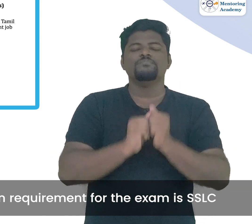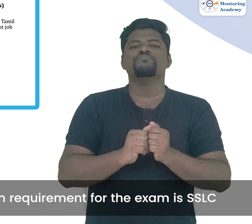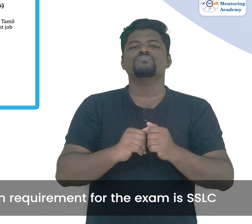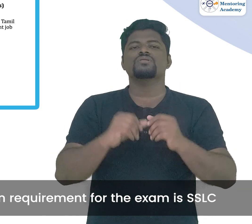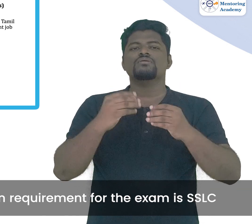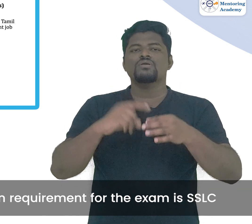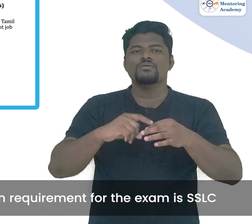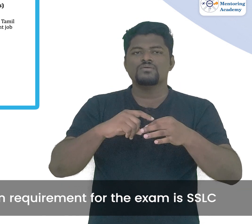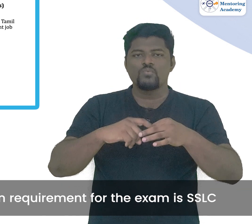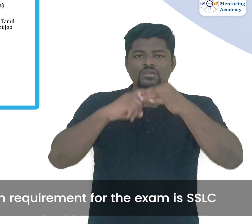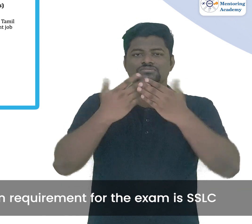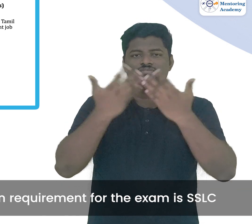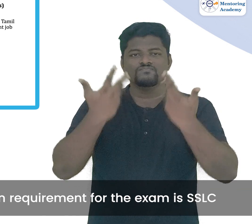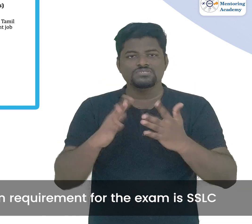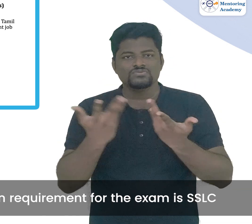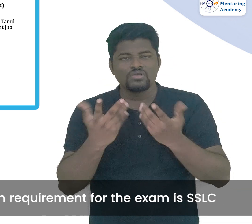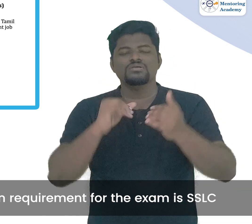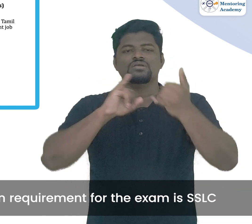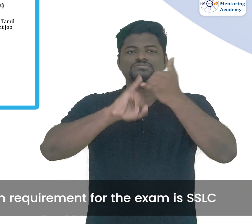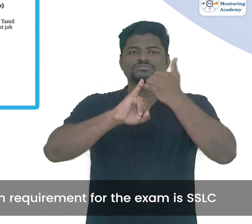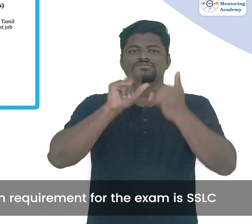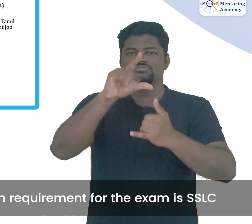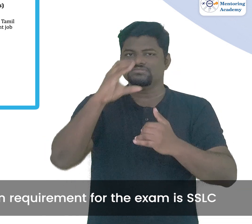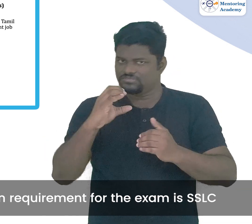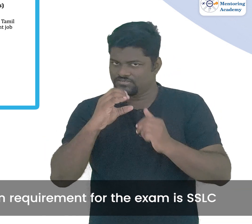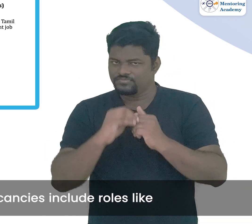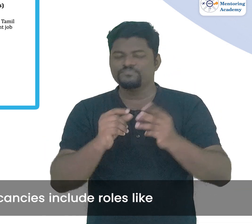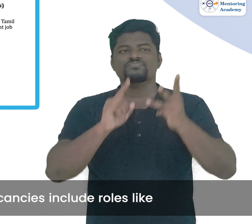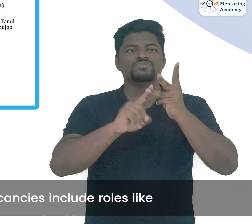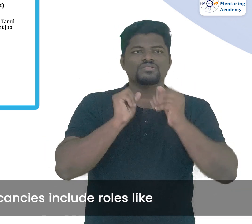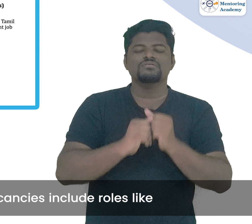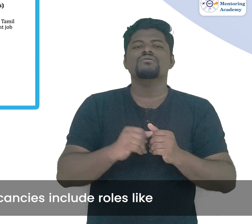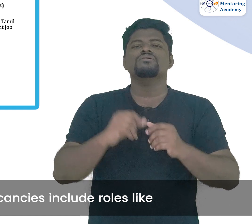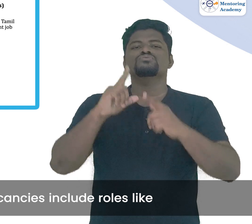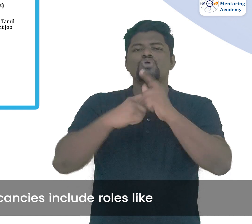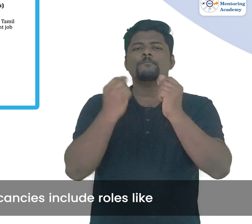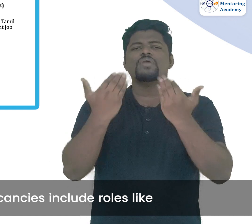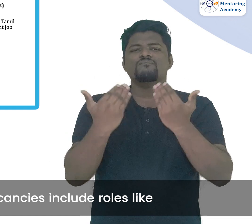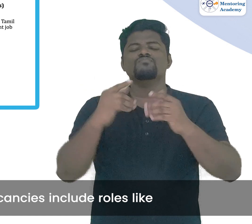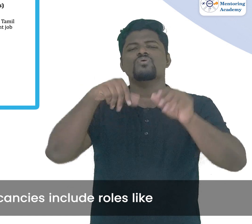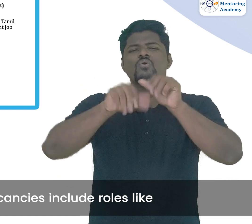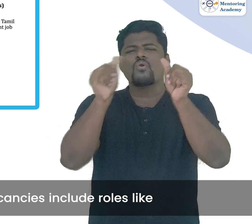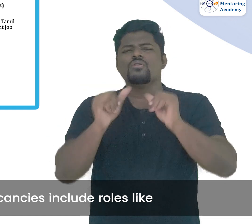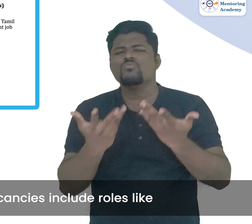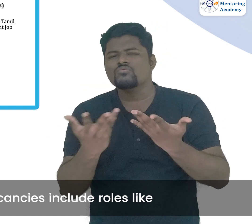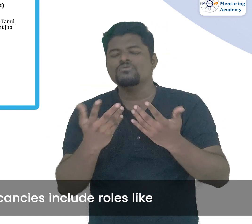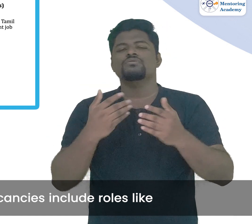The minimum qualification requirement for the exam is SSLC. The available vacancies include roles